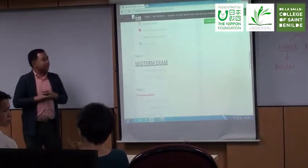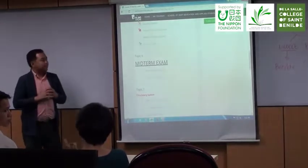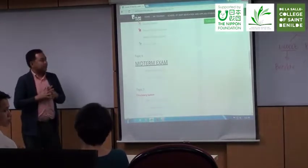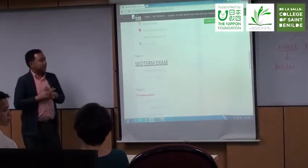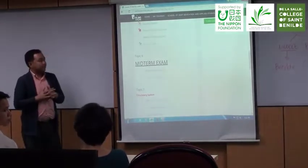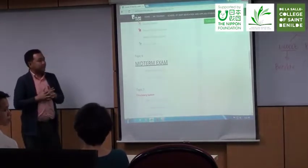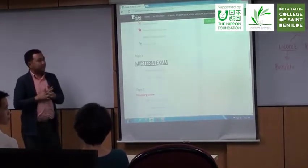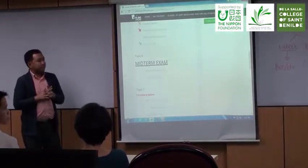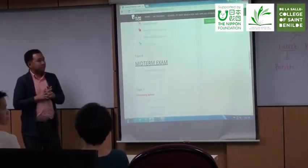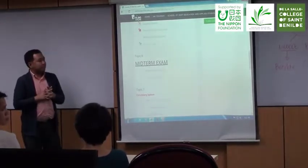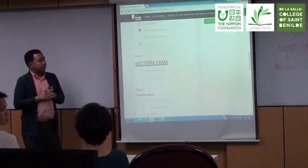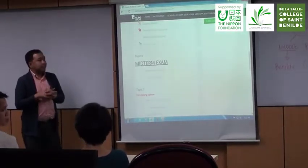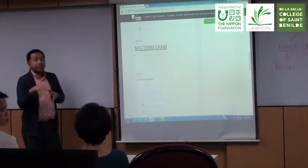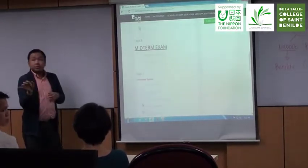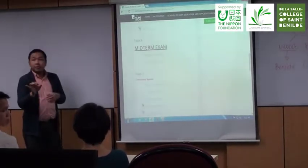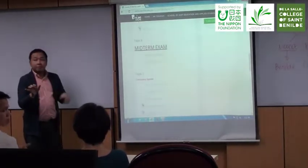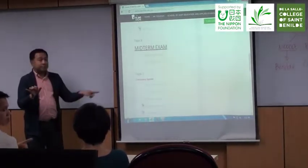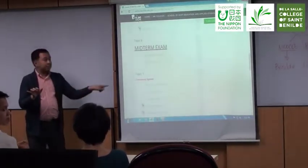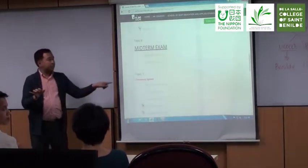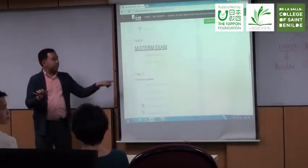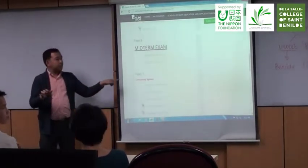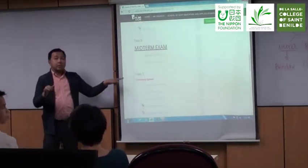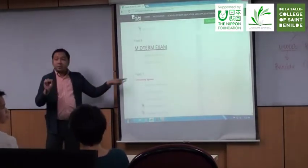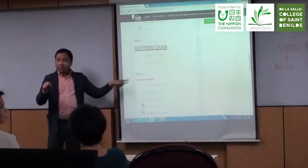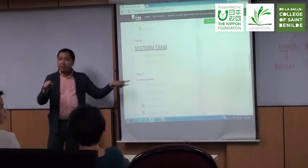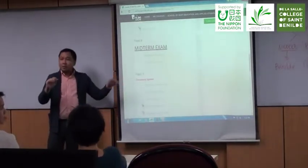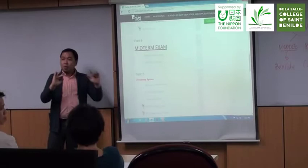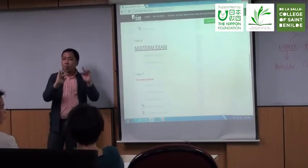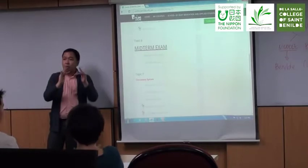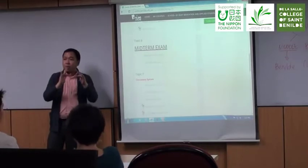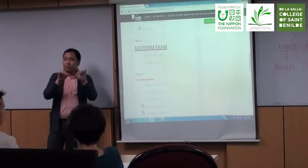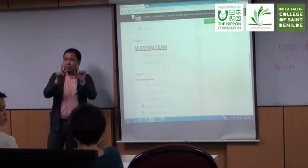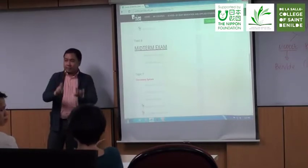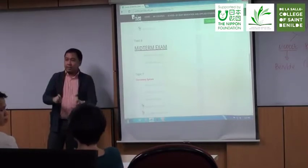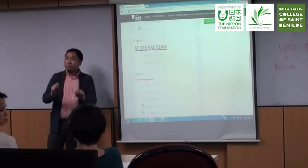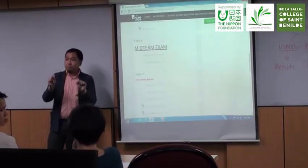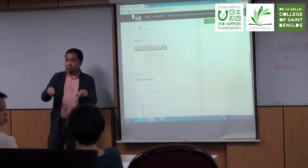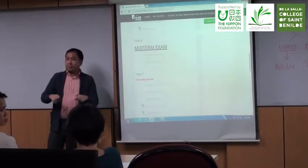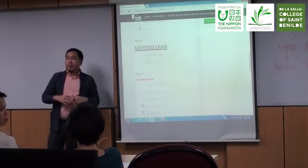So you can also do an online exam if you want to.